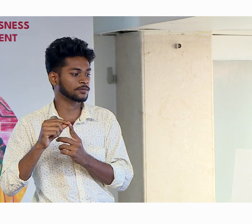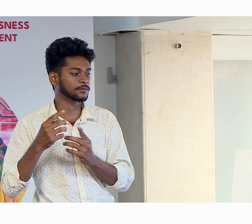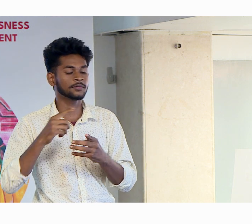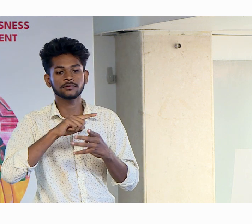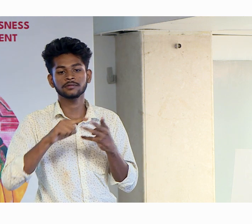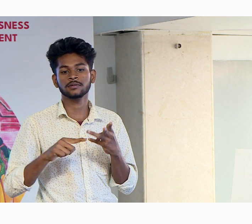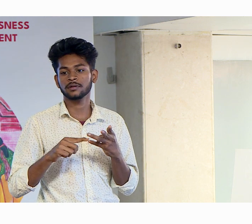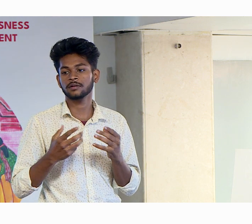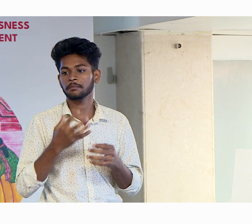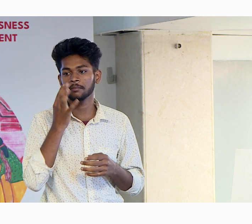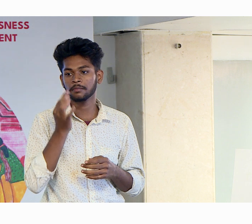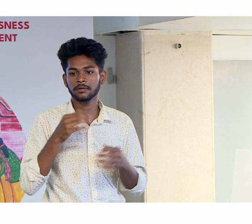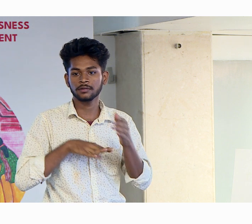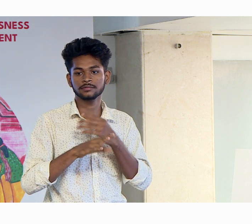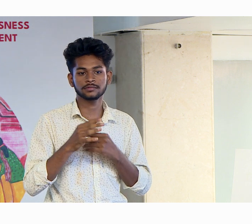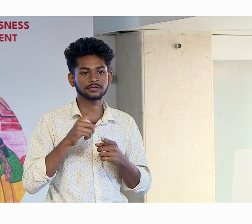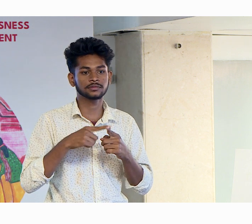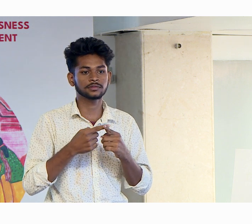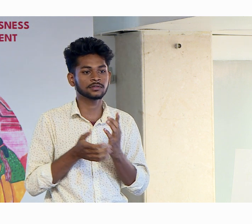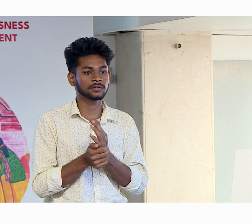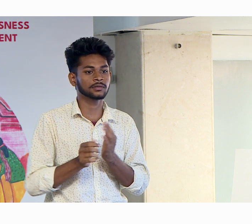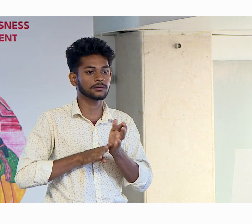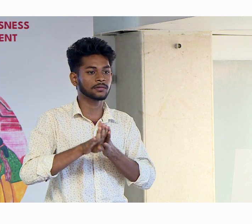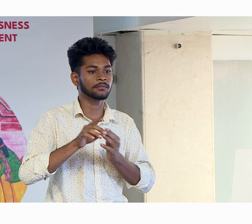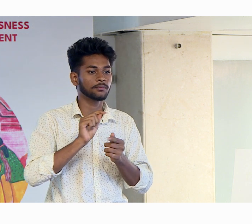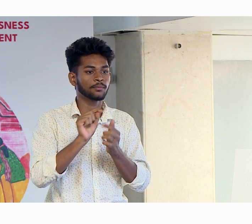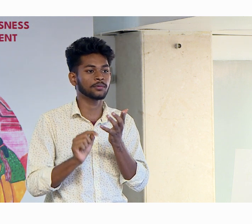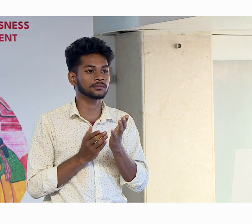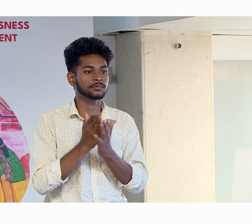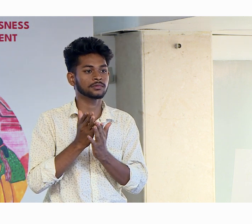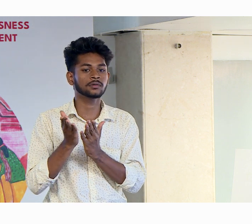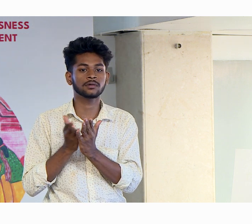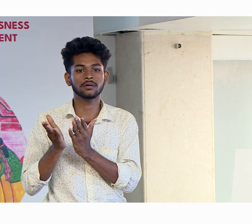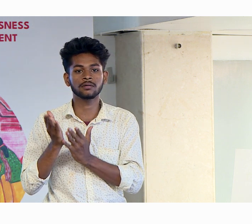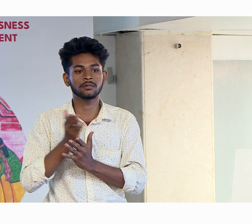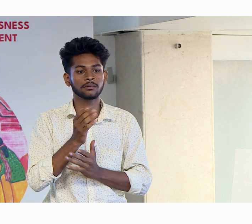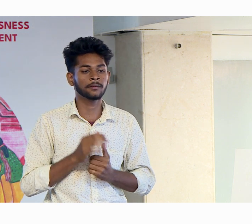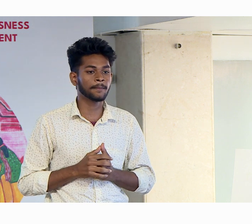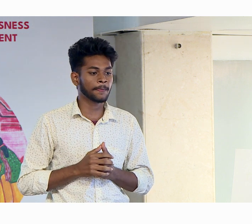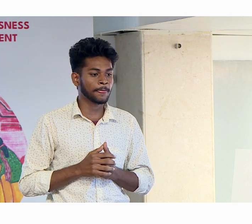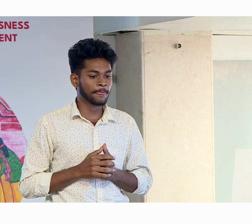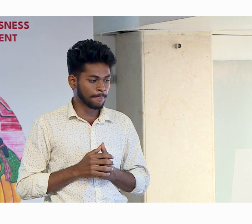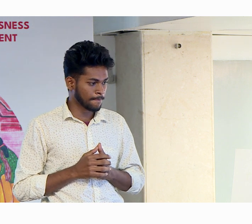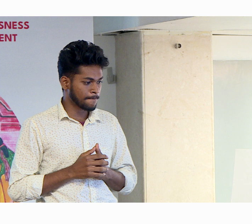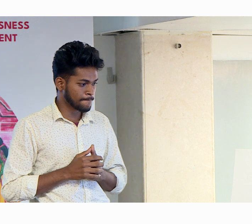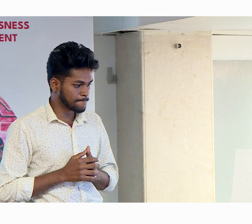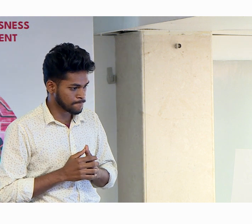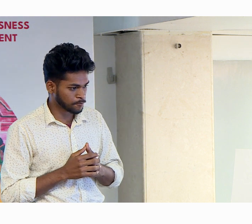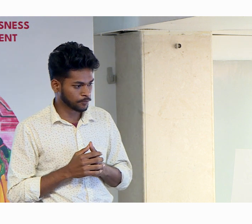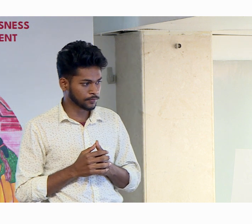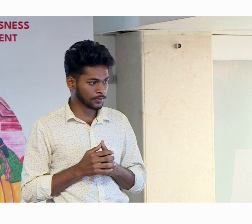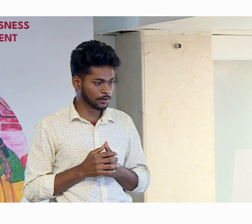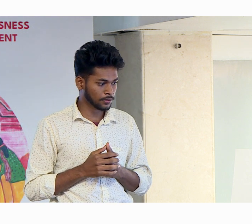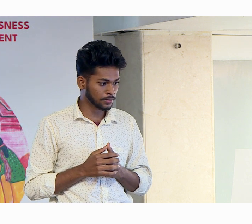scales to determine anxiety, depression, those sorts of things, and also learning and doing things together,